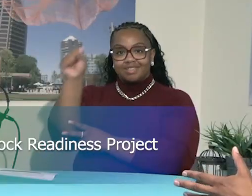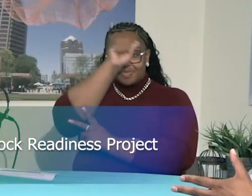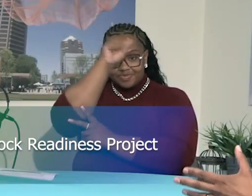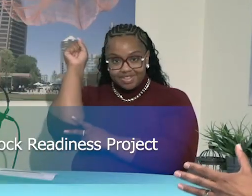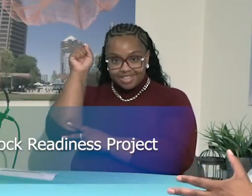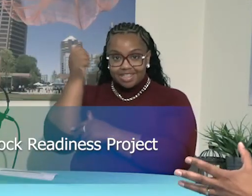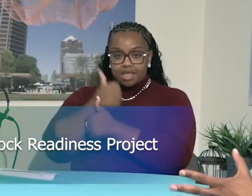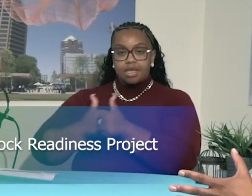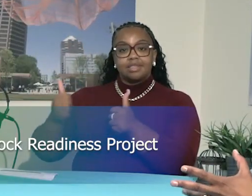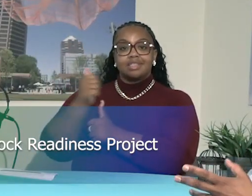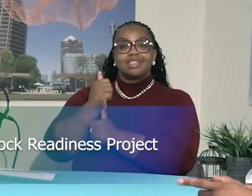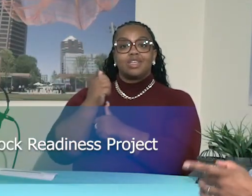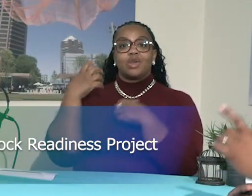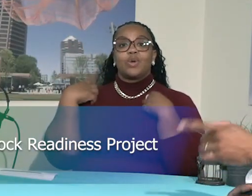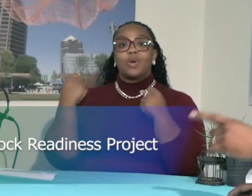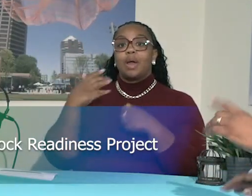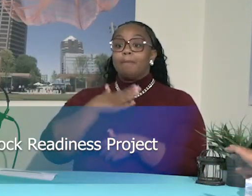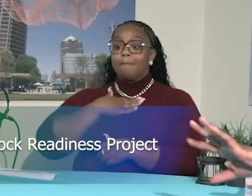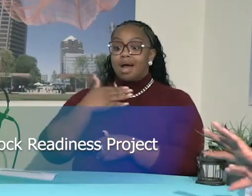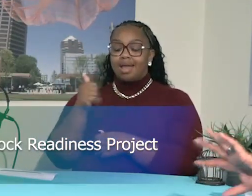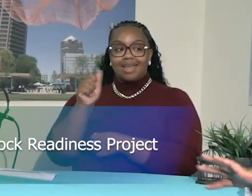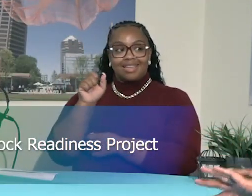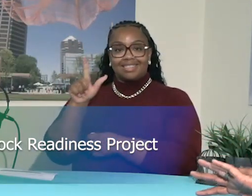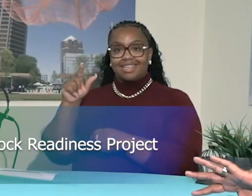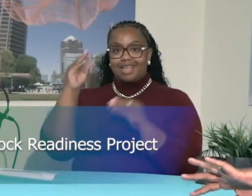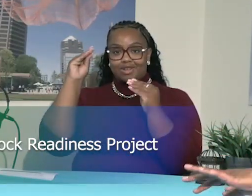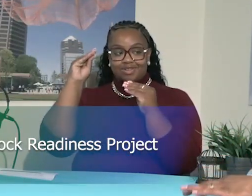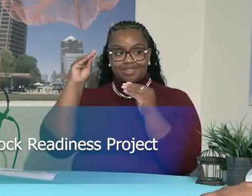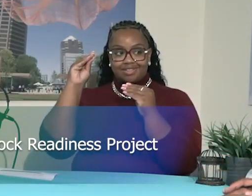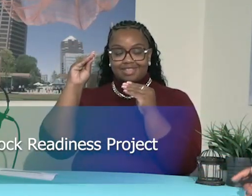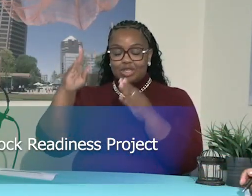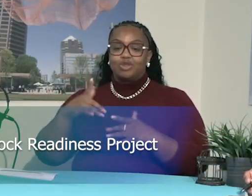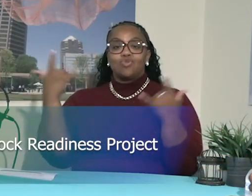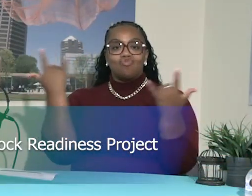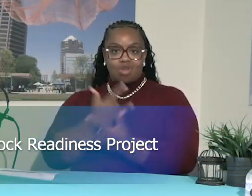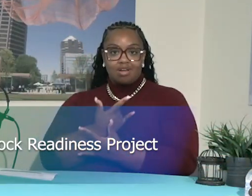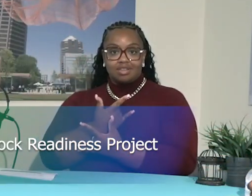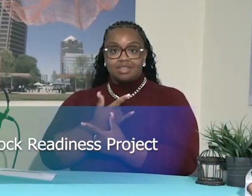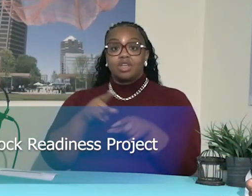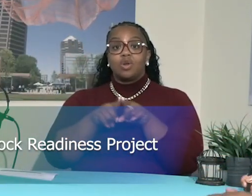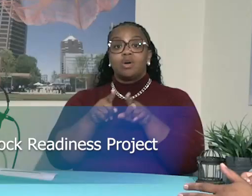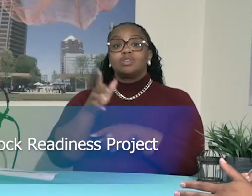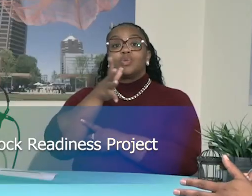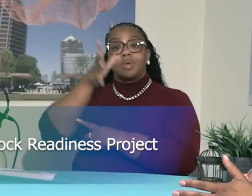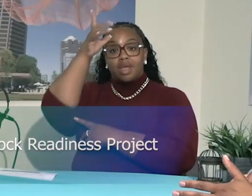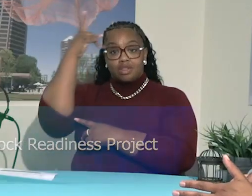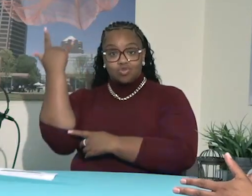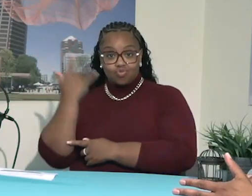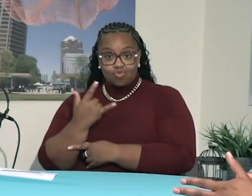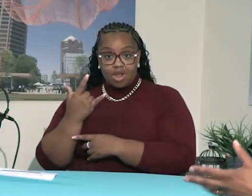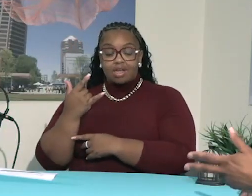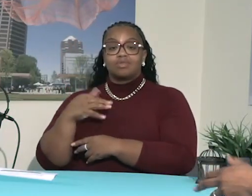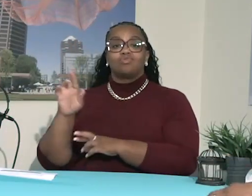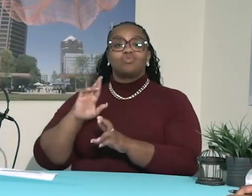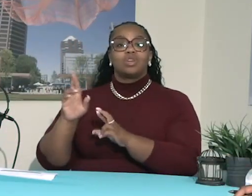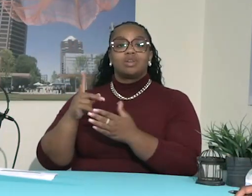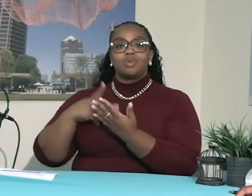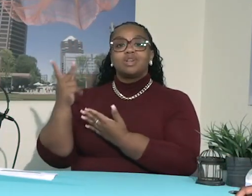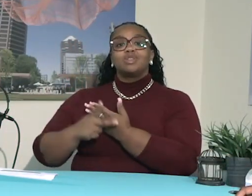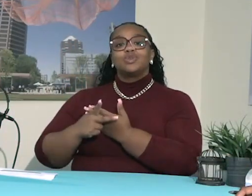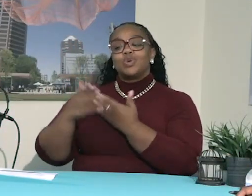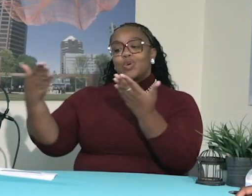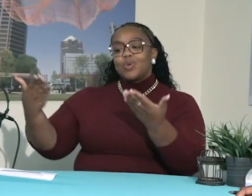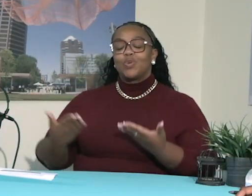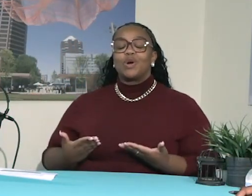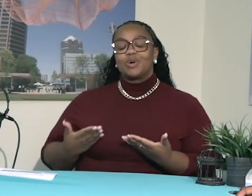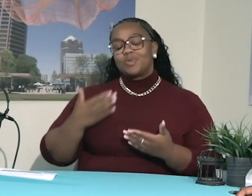as the Parent Rock Readiness Project. I might ask you to differentiate those for me. And Summer, thank you for being here today and welcome to Talk City.